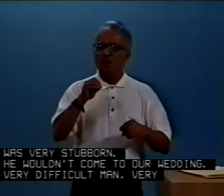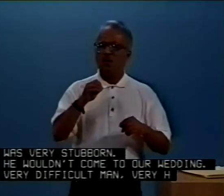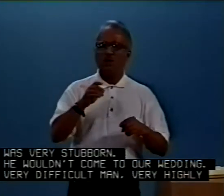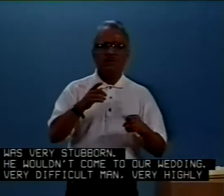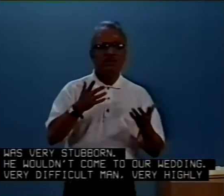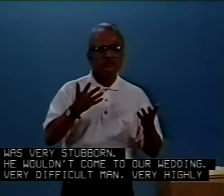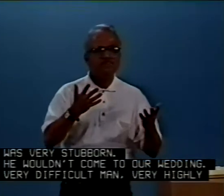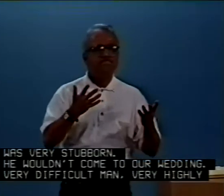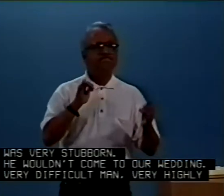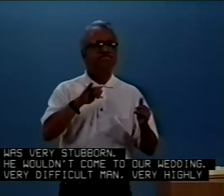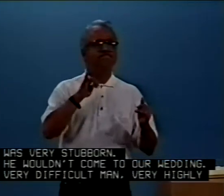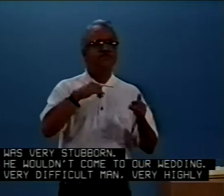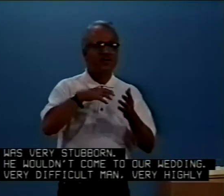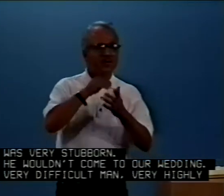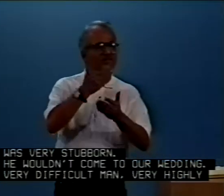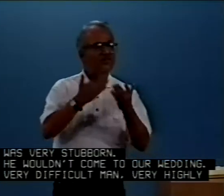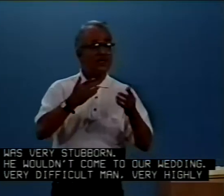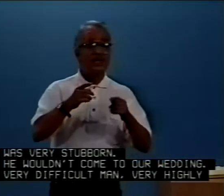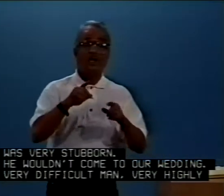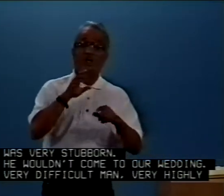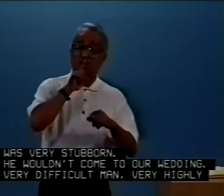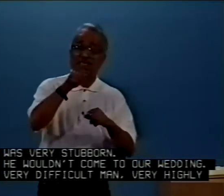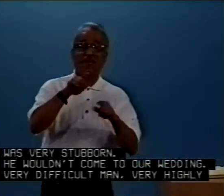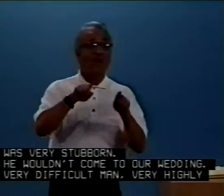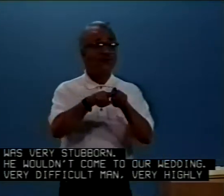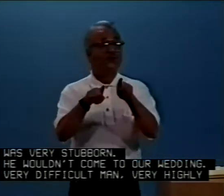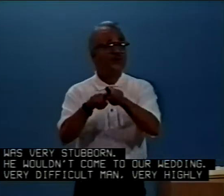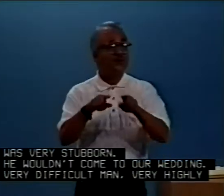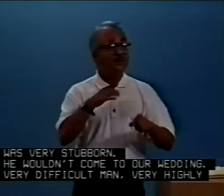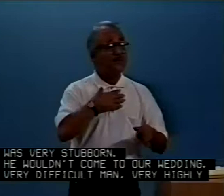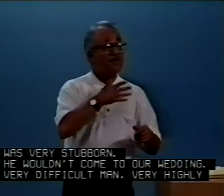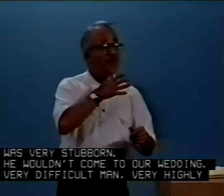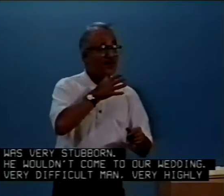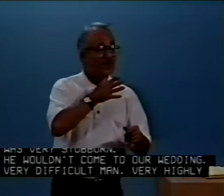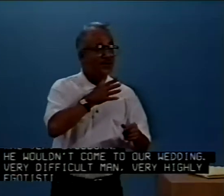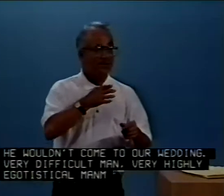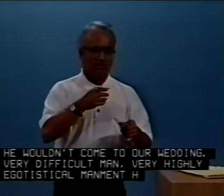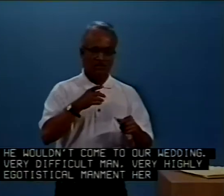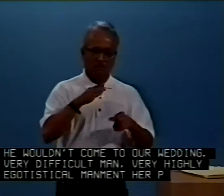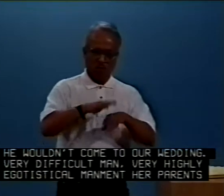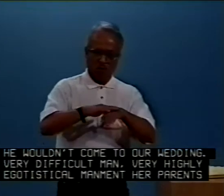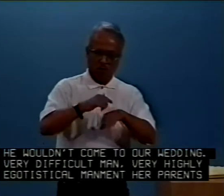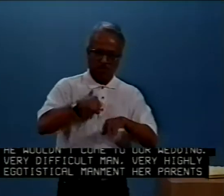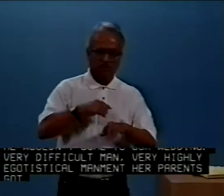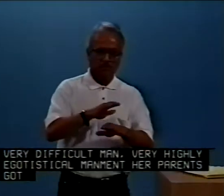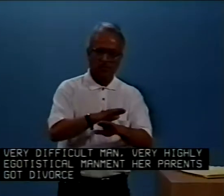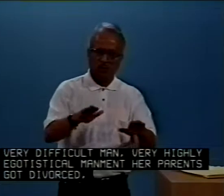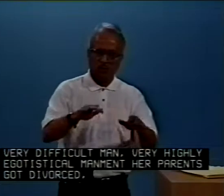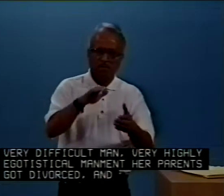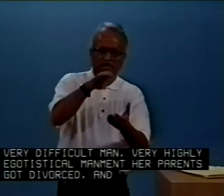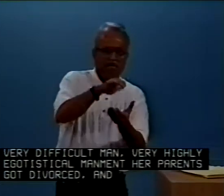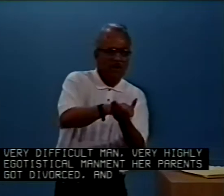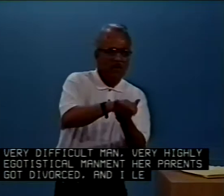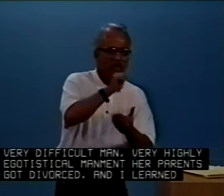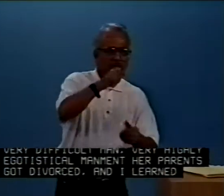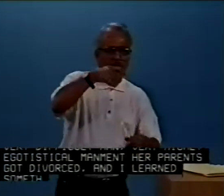Her parents got divorced, and I learned something from that. Now, my mother also warned me,